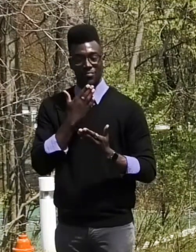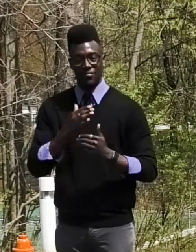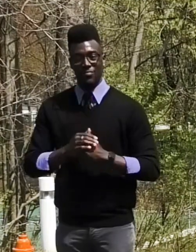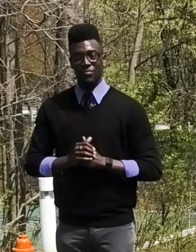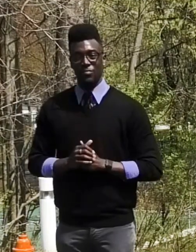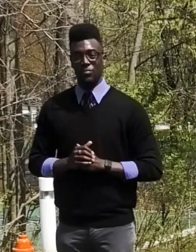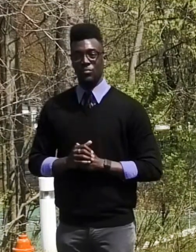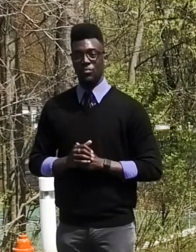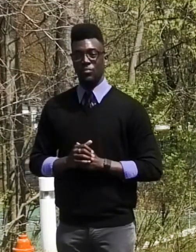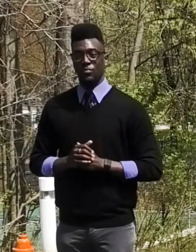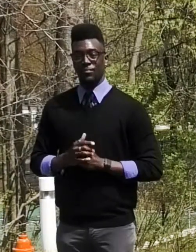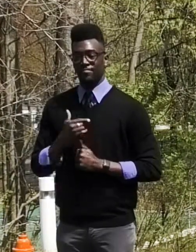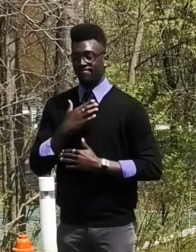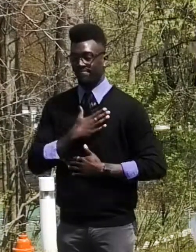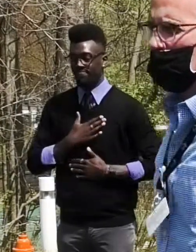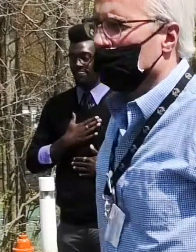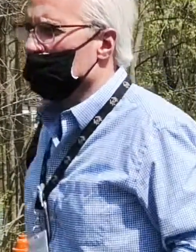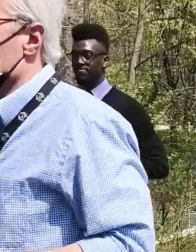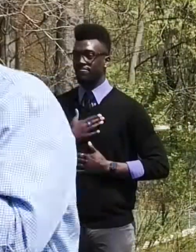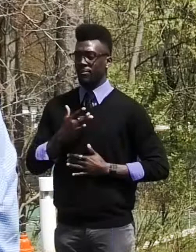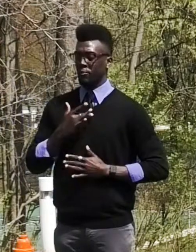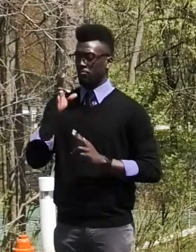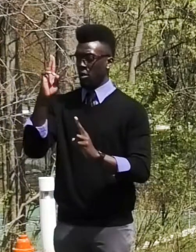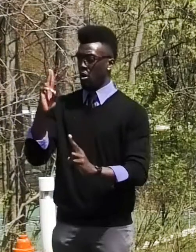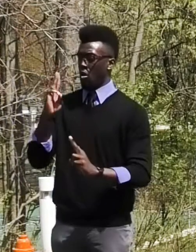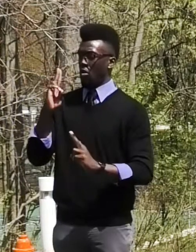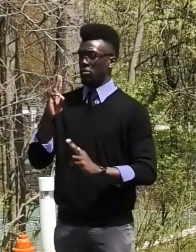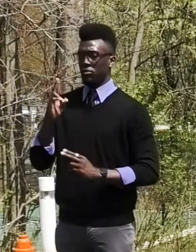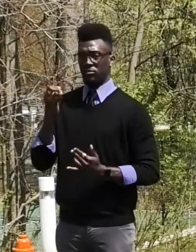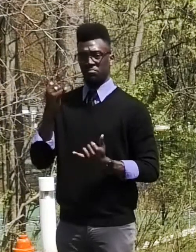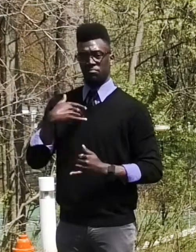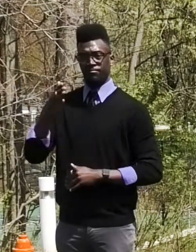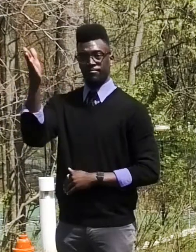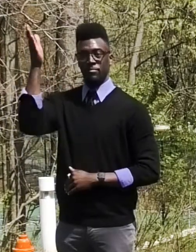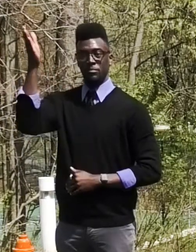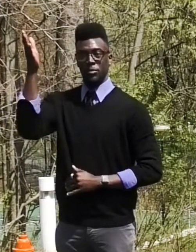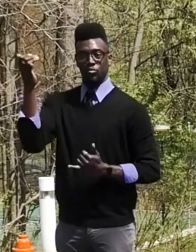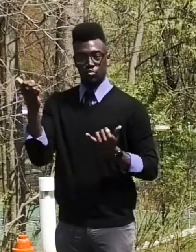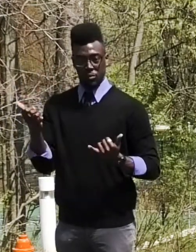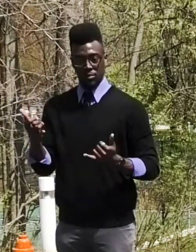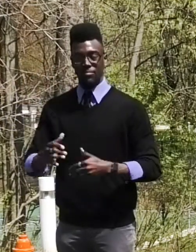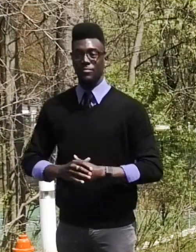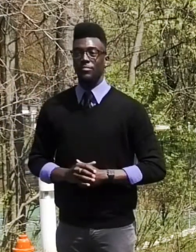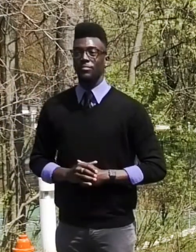especially pleased and honored to have the opportunity to speak today.